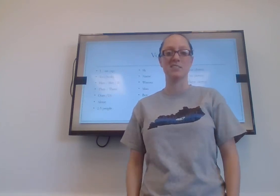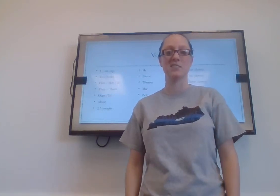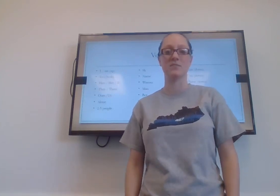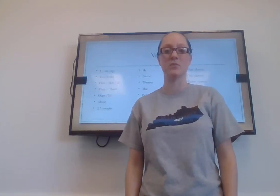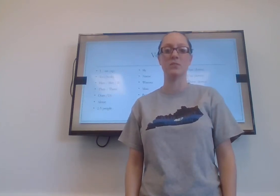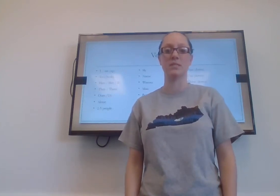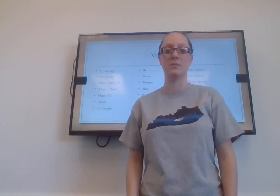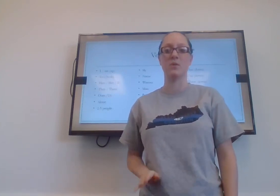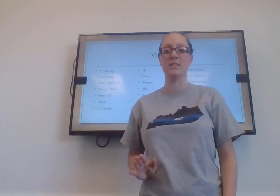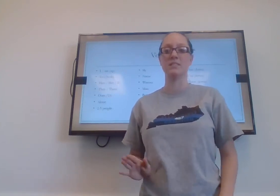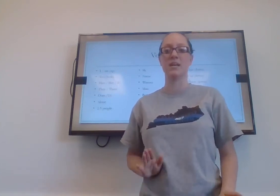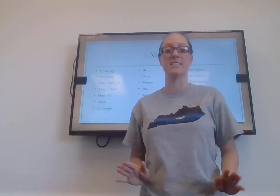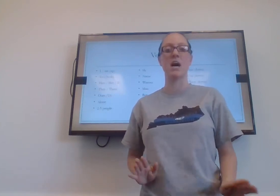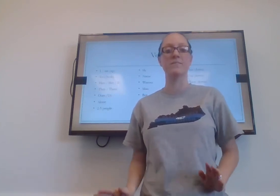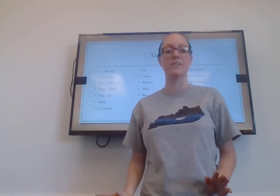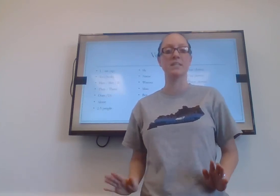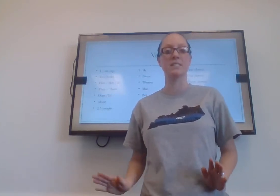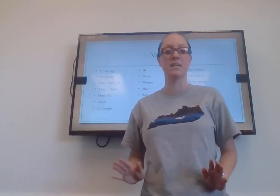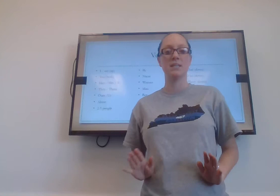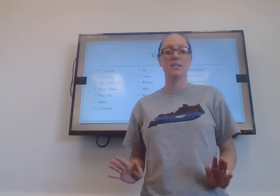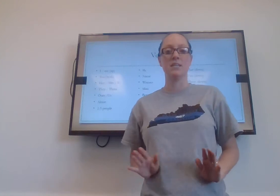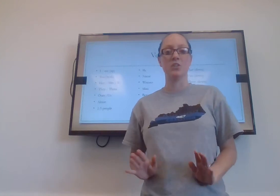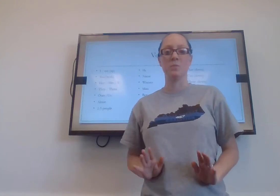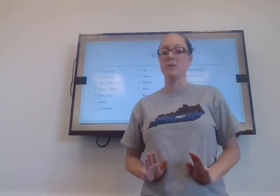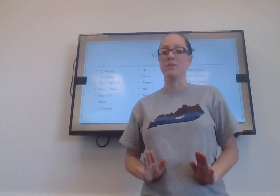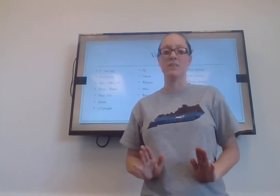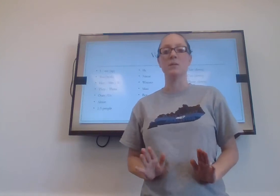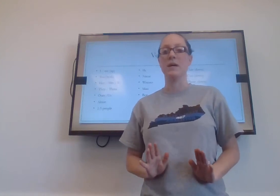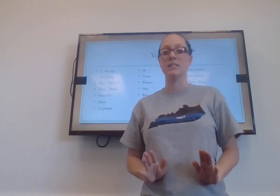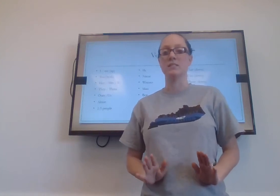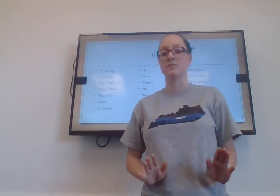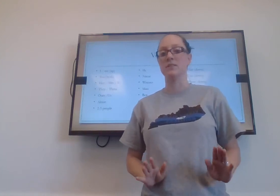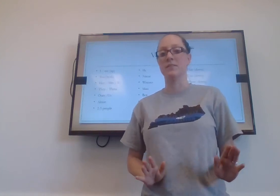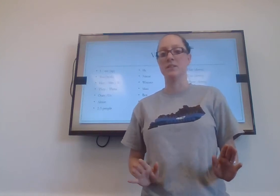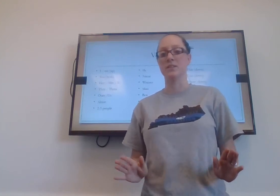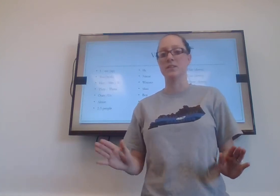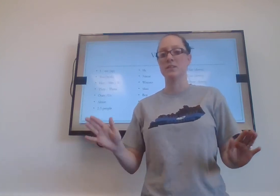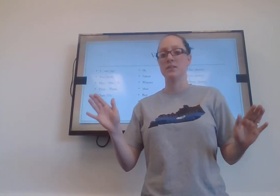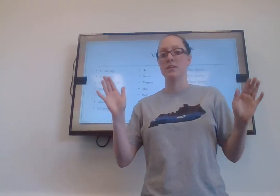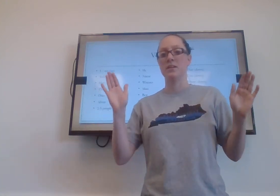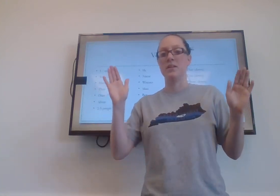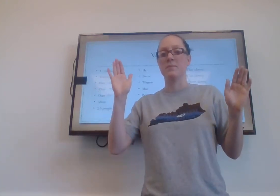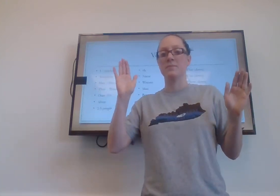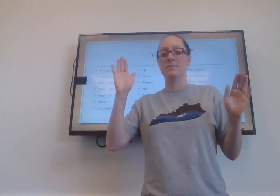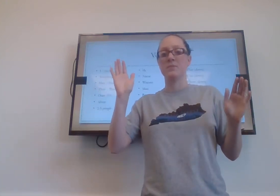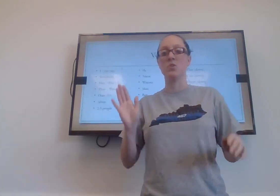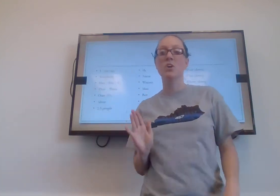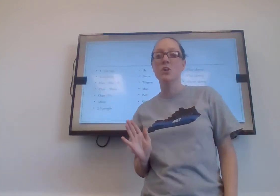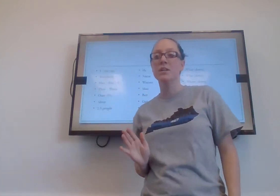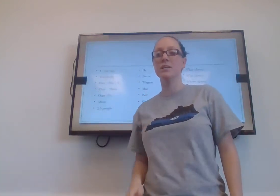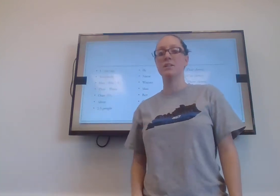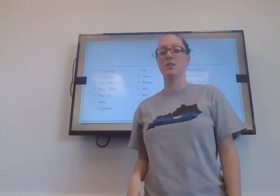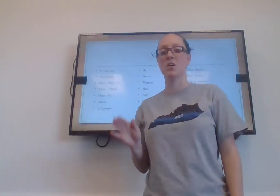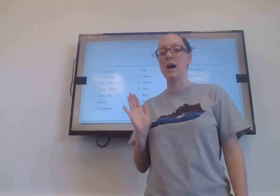doesn't flow the same way. It's not as confident. You're being very passive down here. You could, I